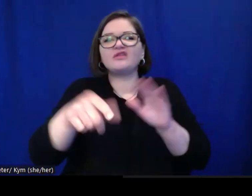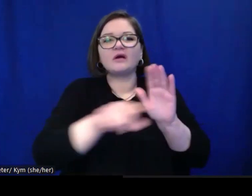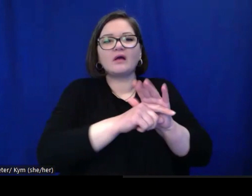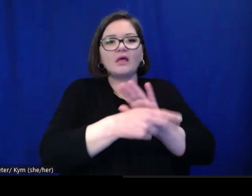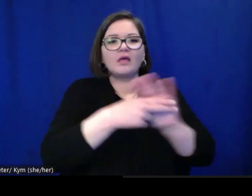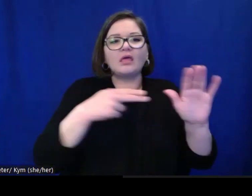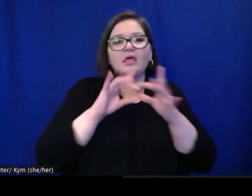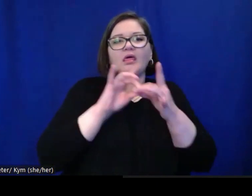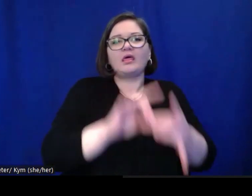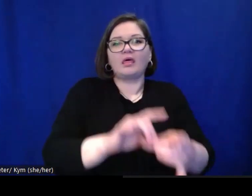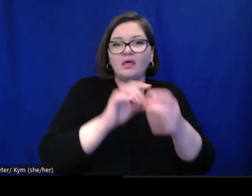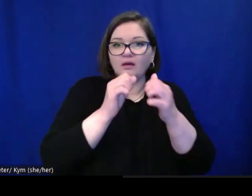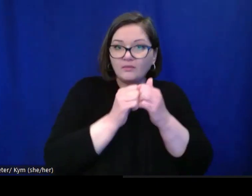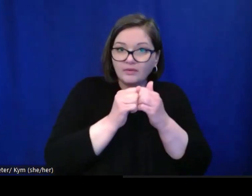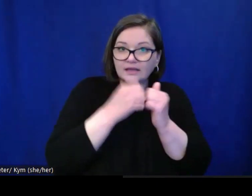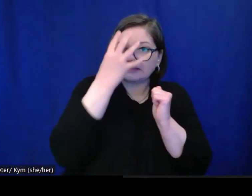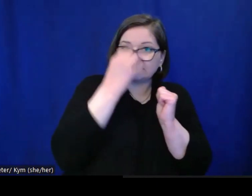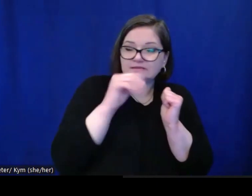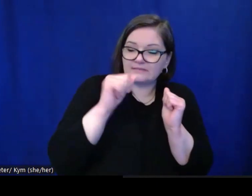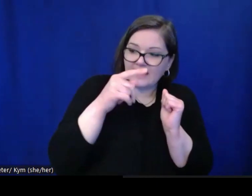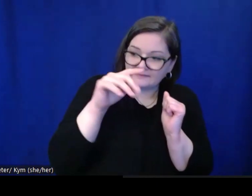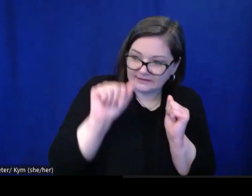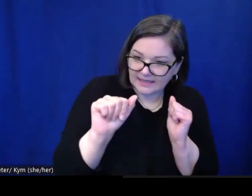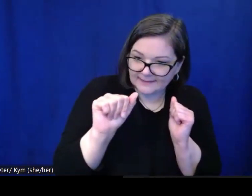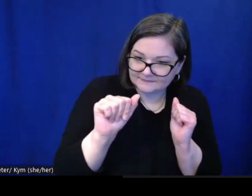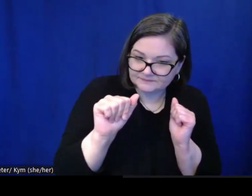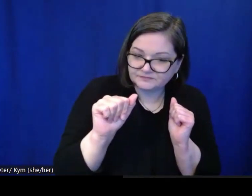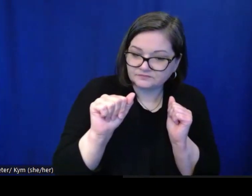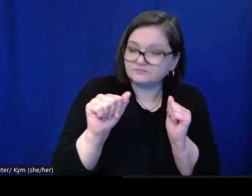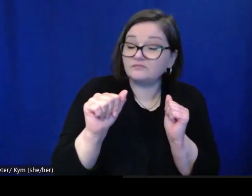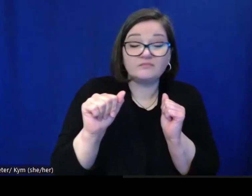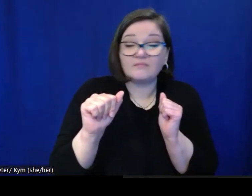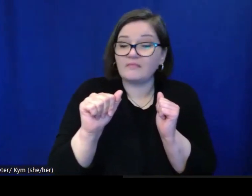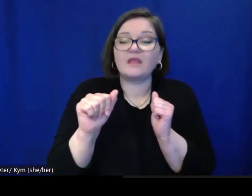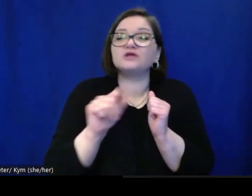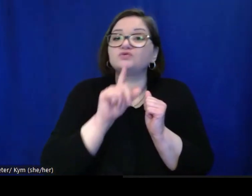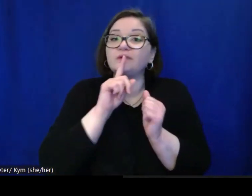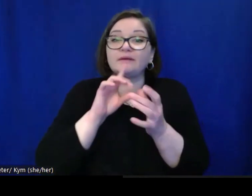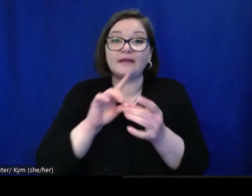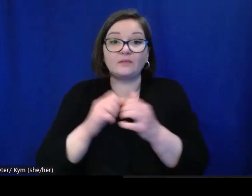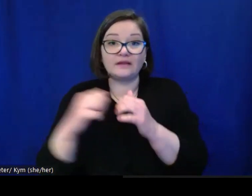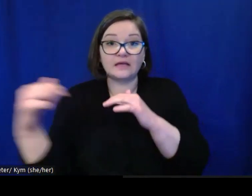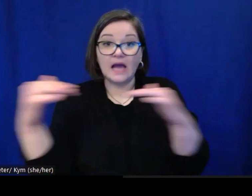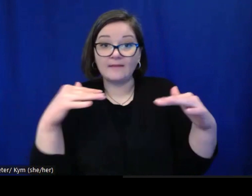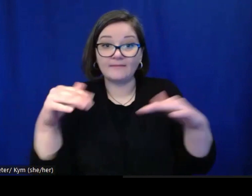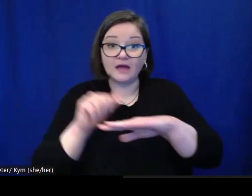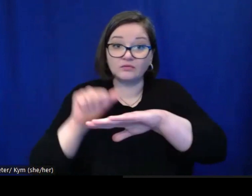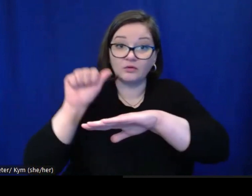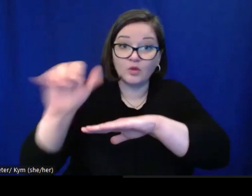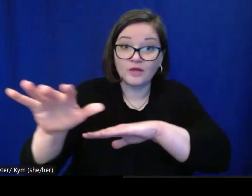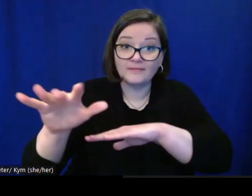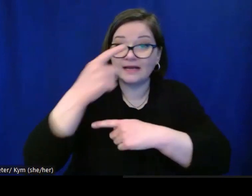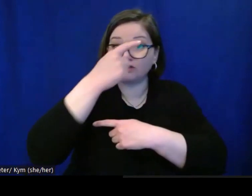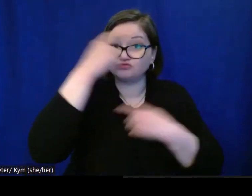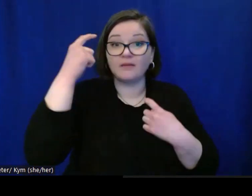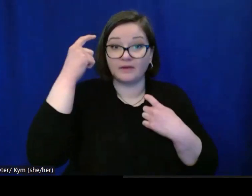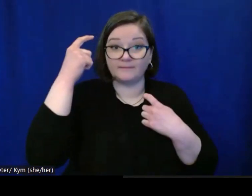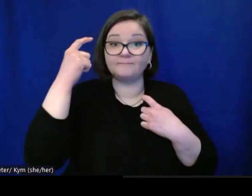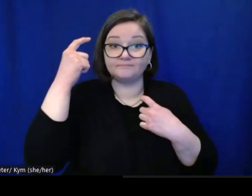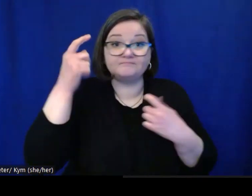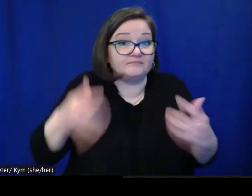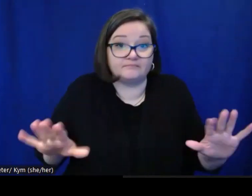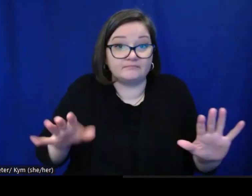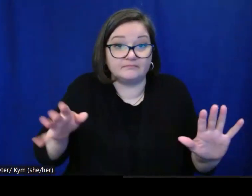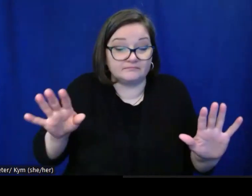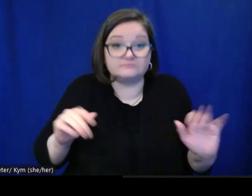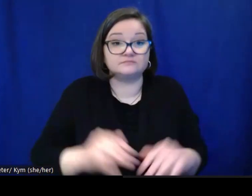around obstructive sleep apnea. This has to do with combat deployments and trauma. Okay,